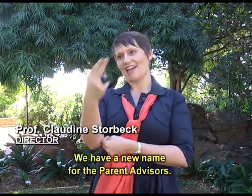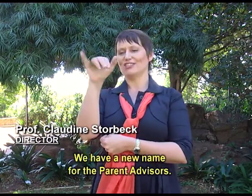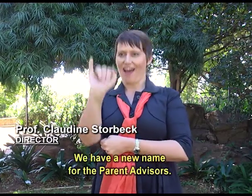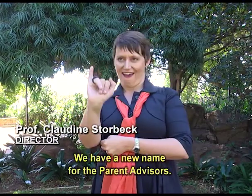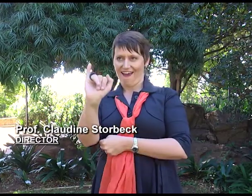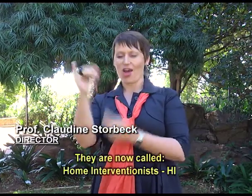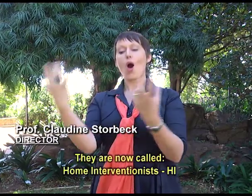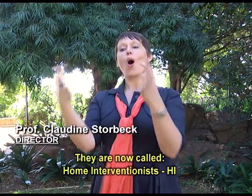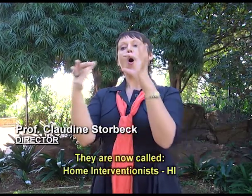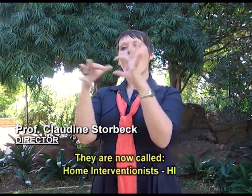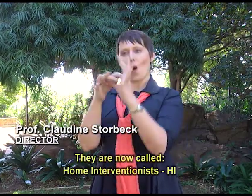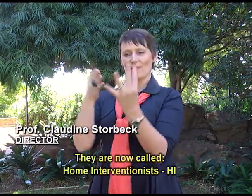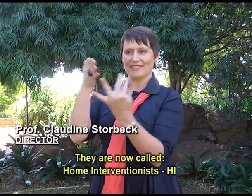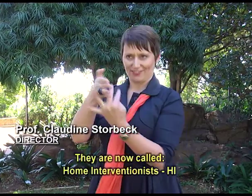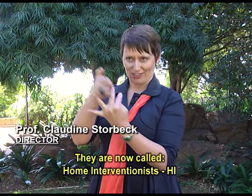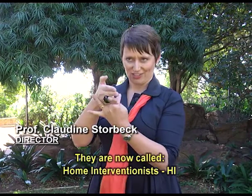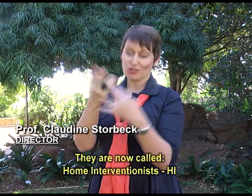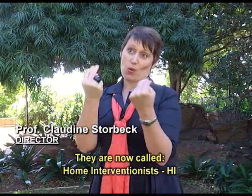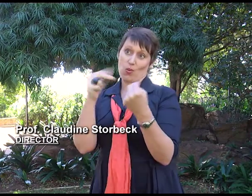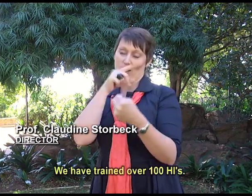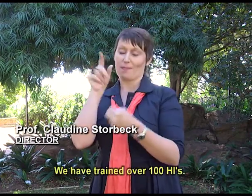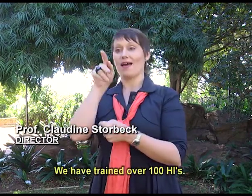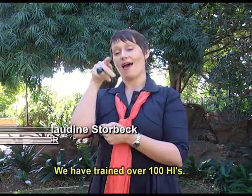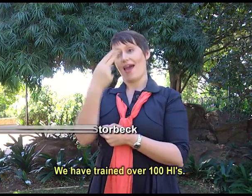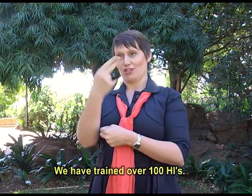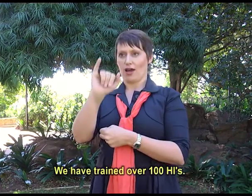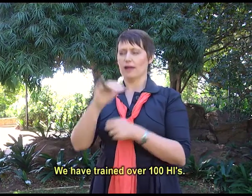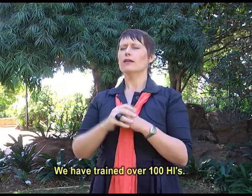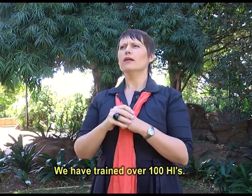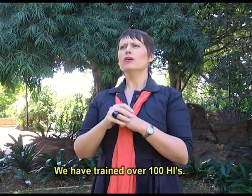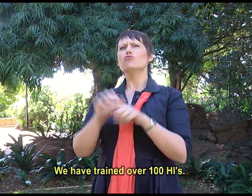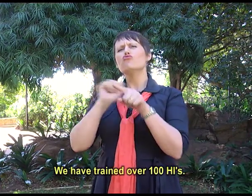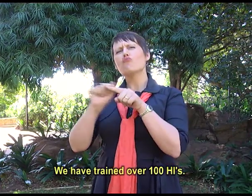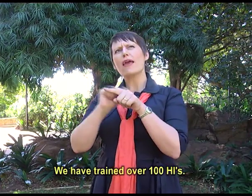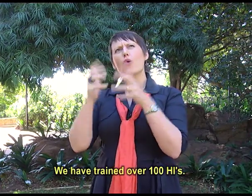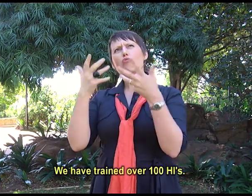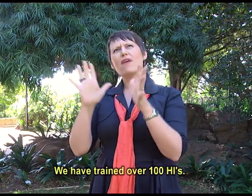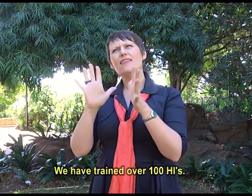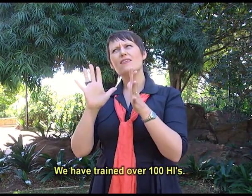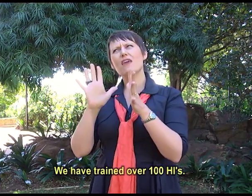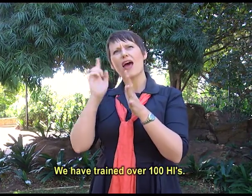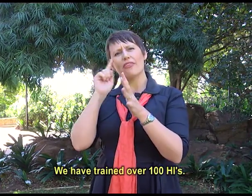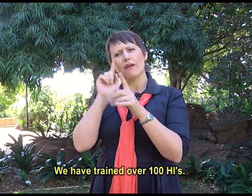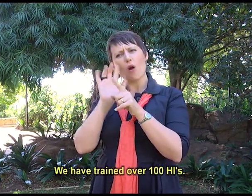advisors. They're now called Home Interventionists, HI. We've trained over 100 HIs.